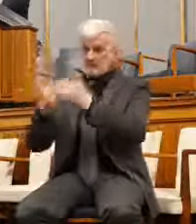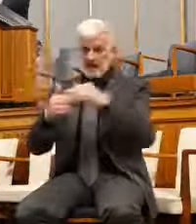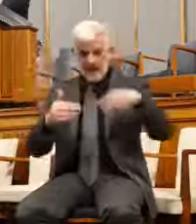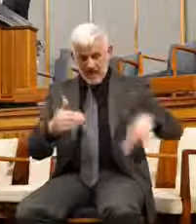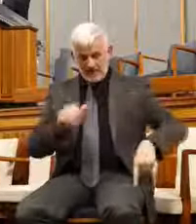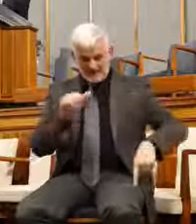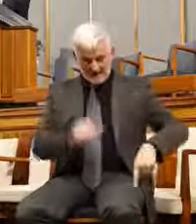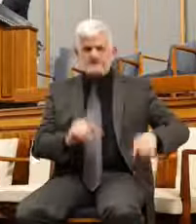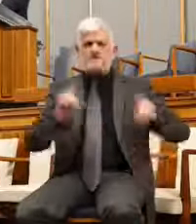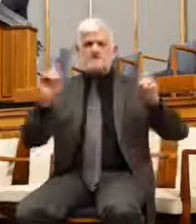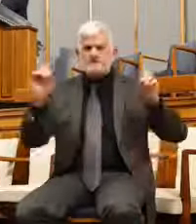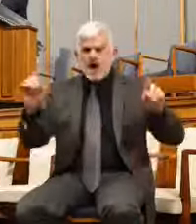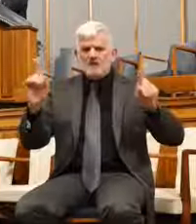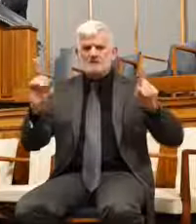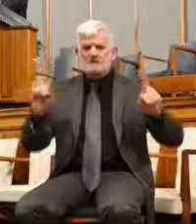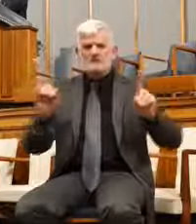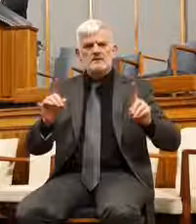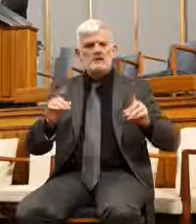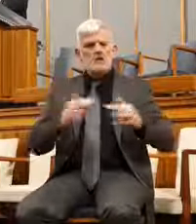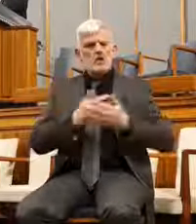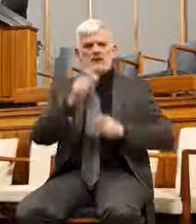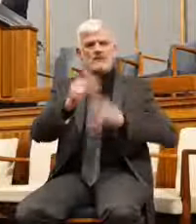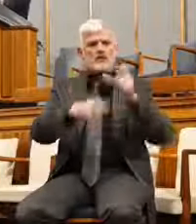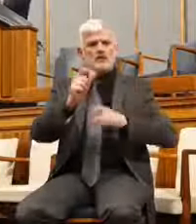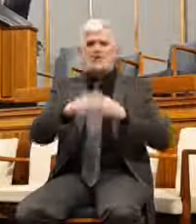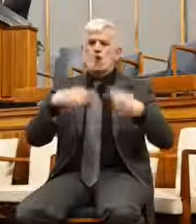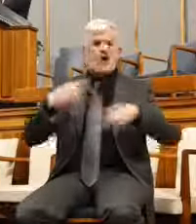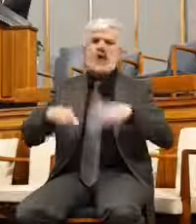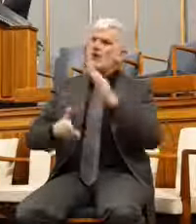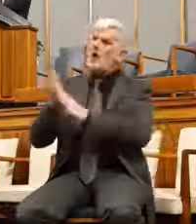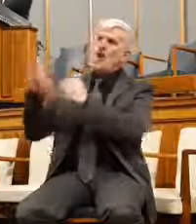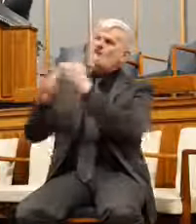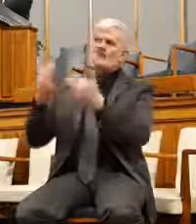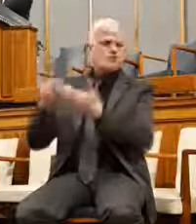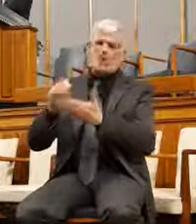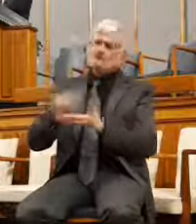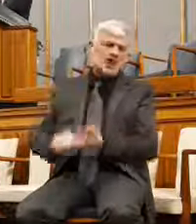people suffer exclusion from heaven? That's not right. That's not fair.